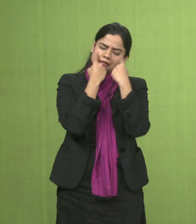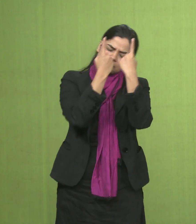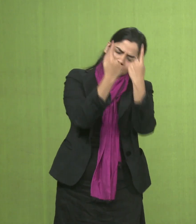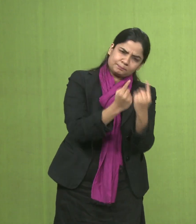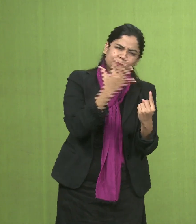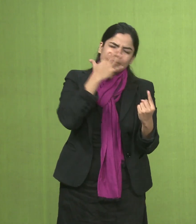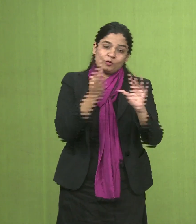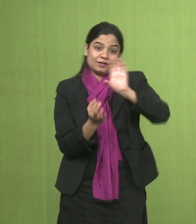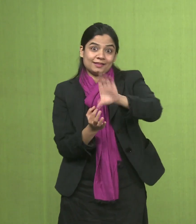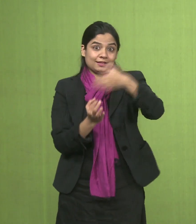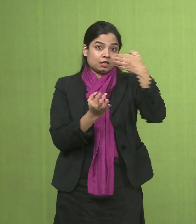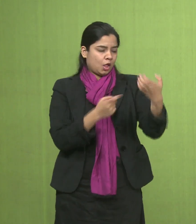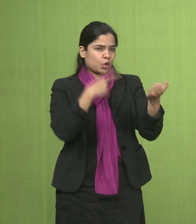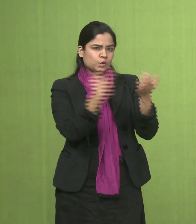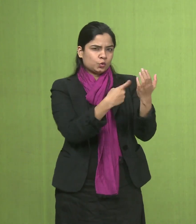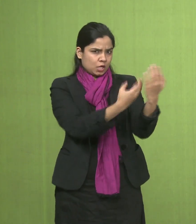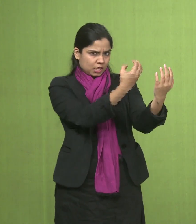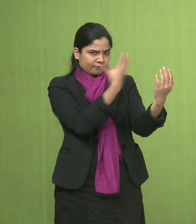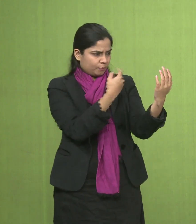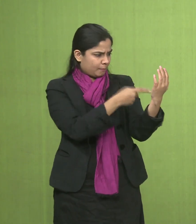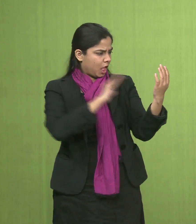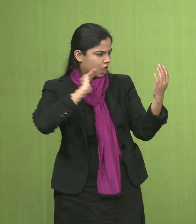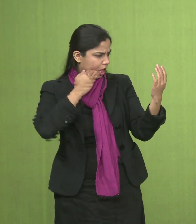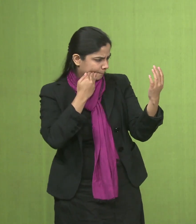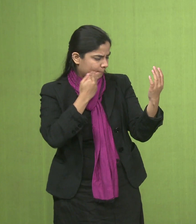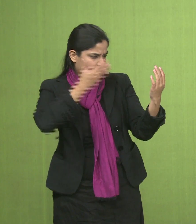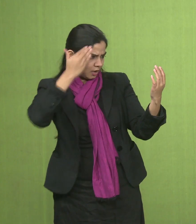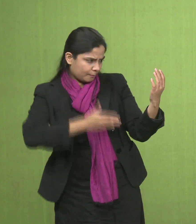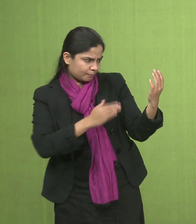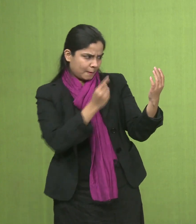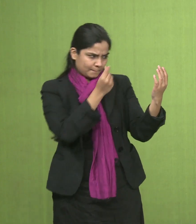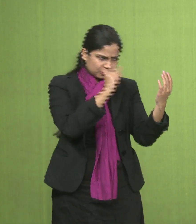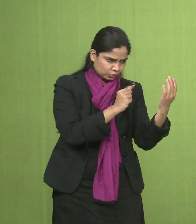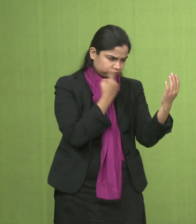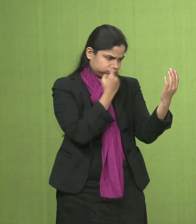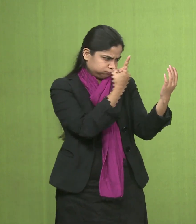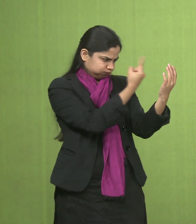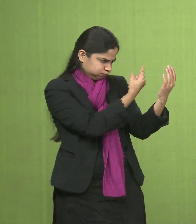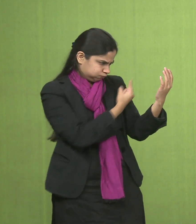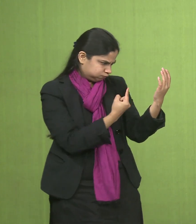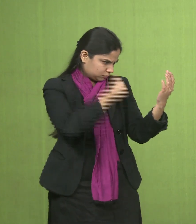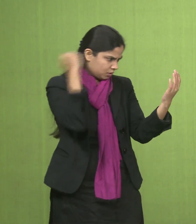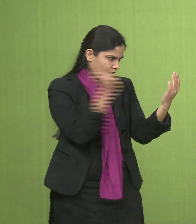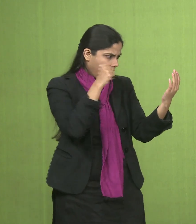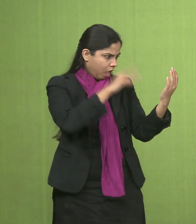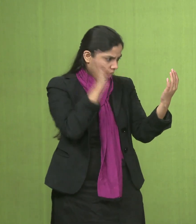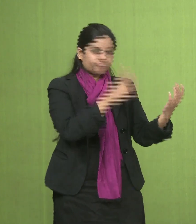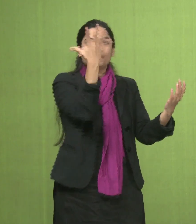Always read carefully the brand name, the ingredients, the MRP, etc. that is written on the